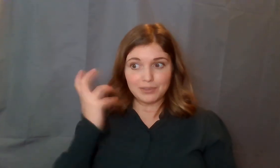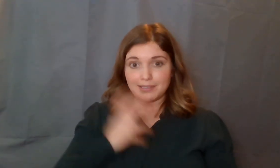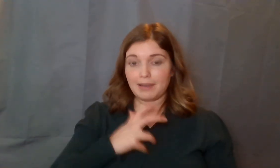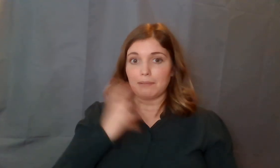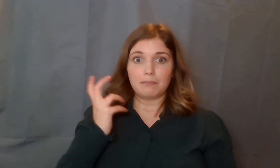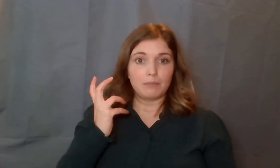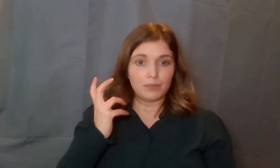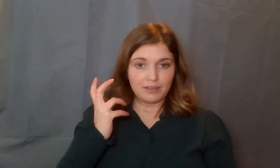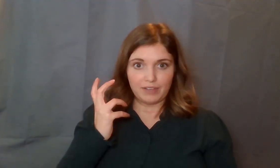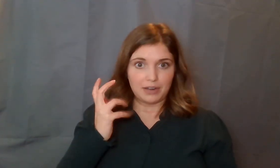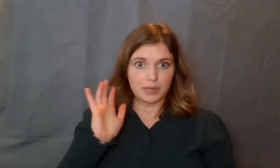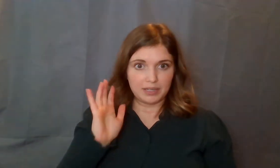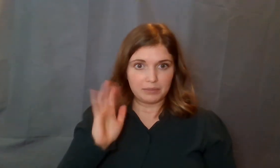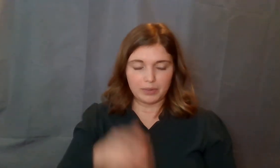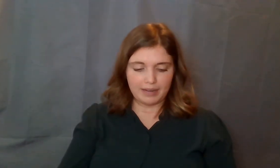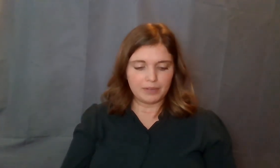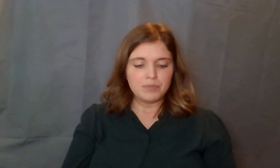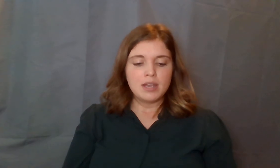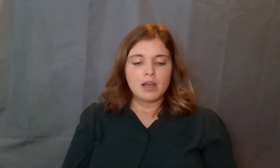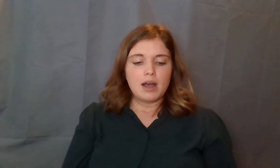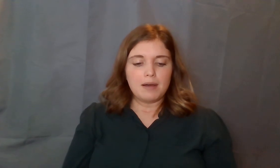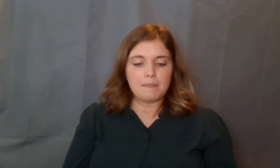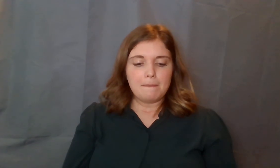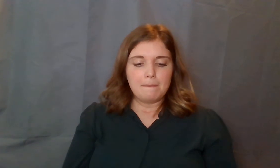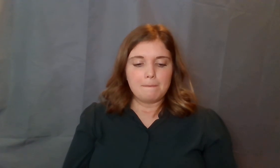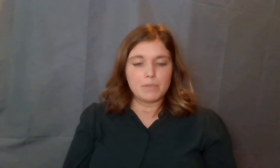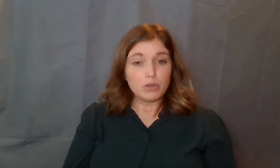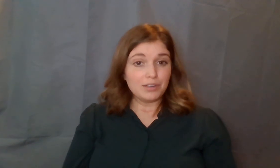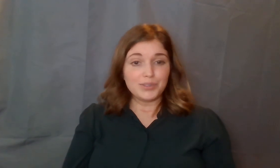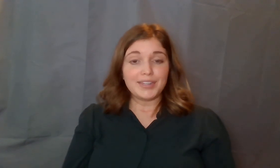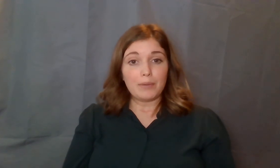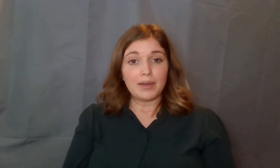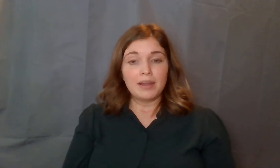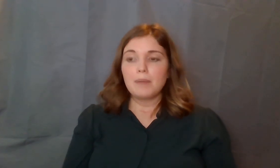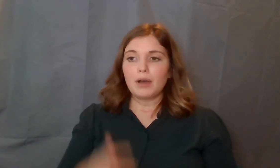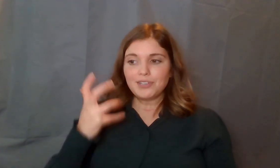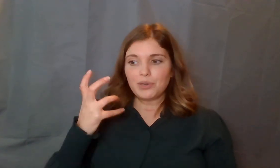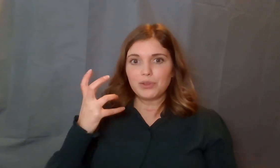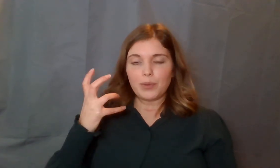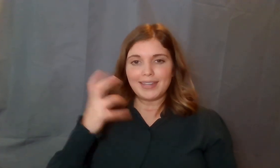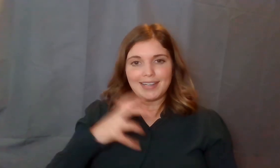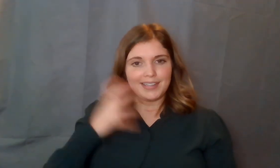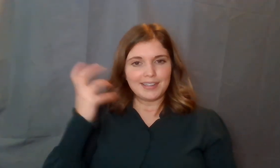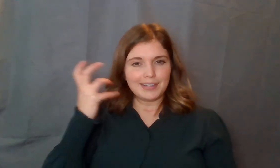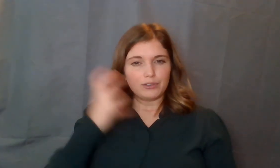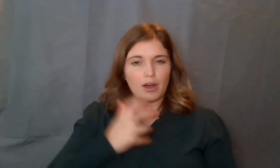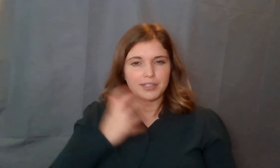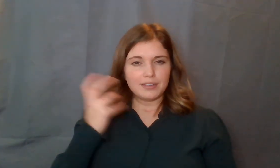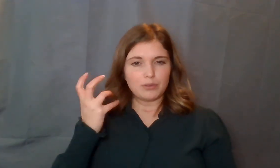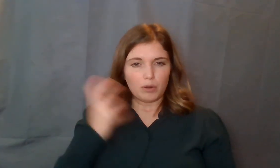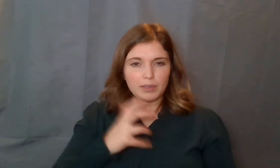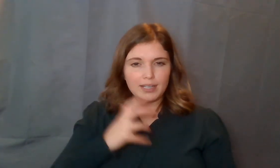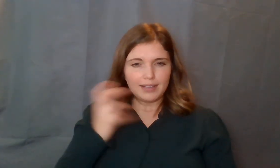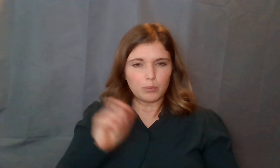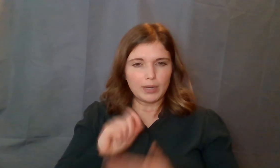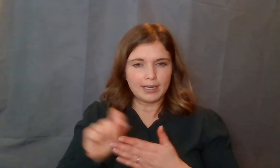just like infatuated. Whatever. Um, you could use it that way, but also the way that I see this glossed normally, like written